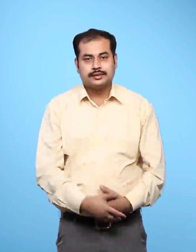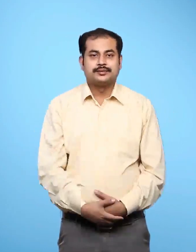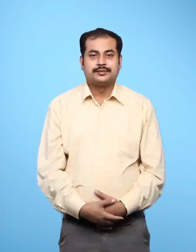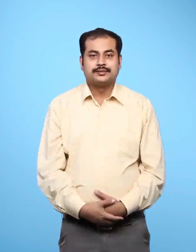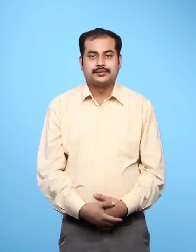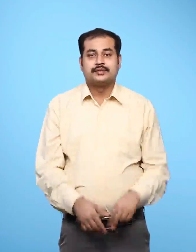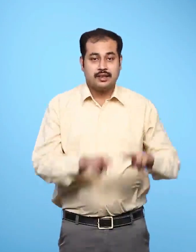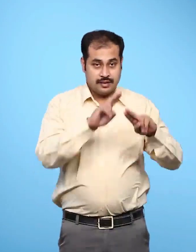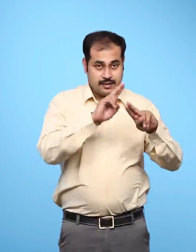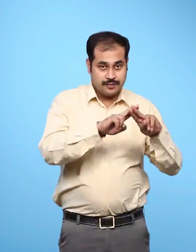F.